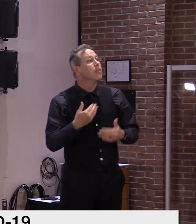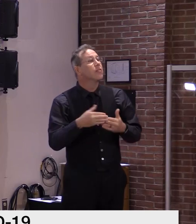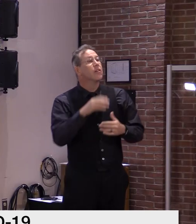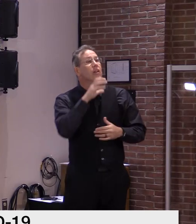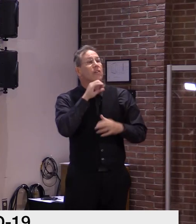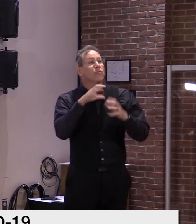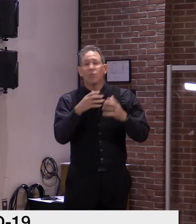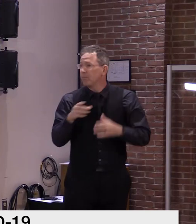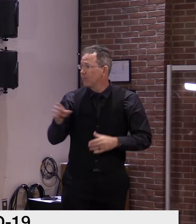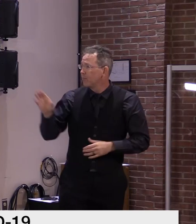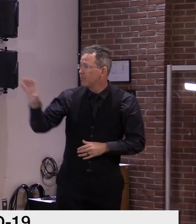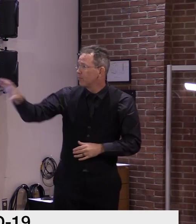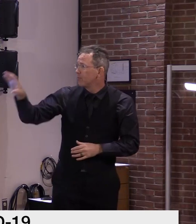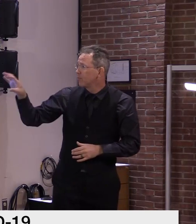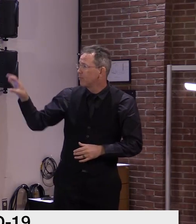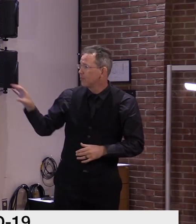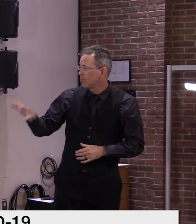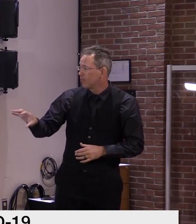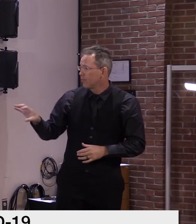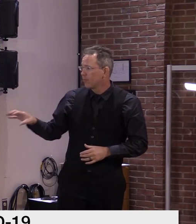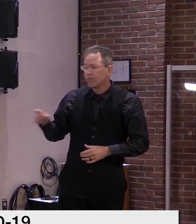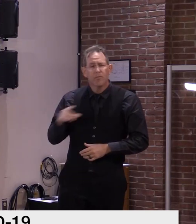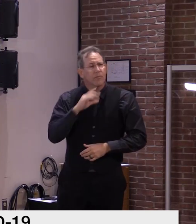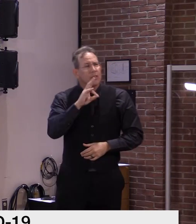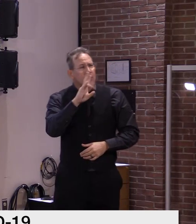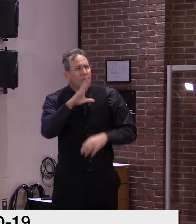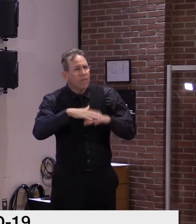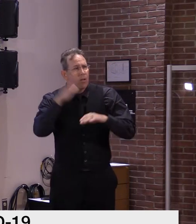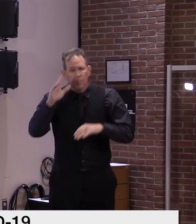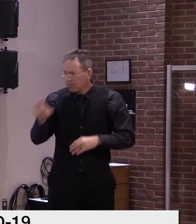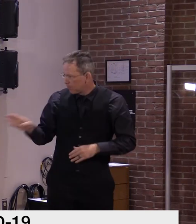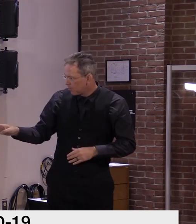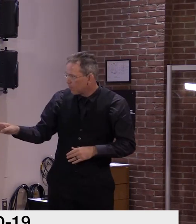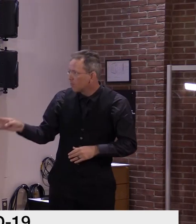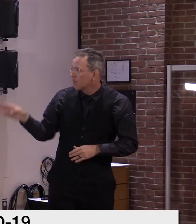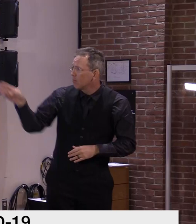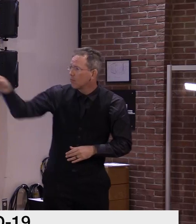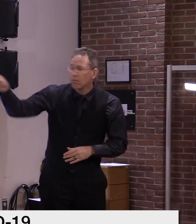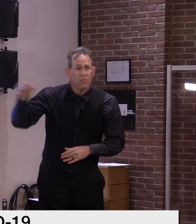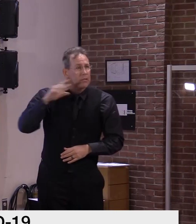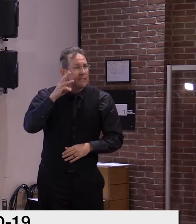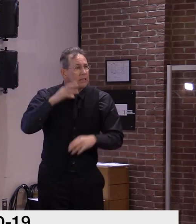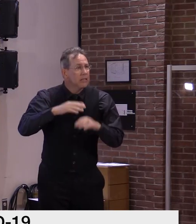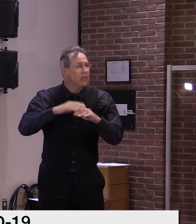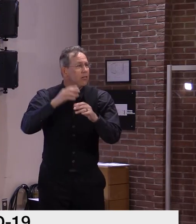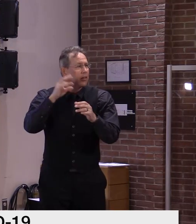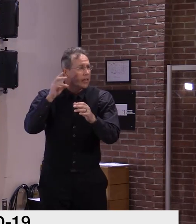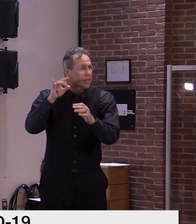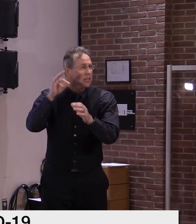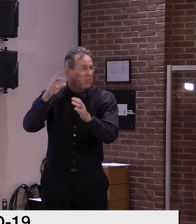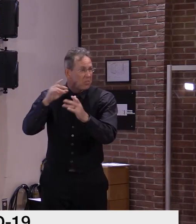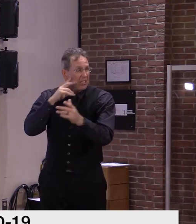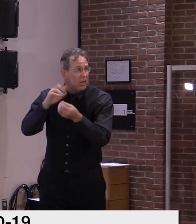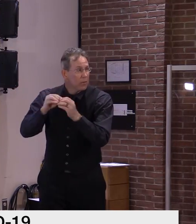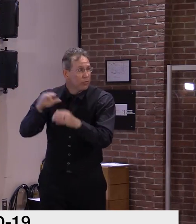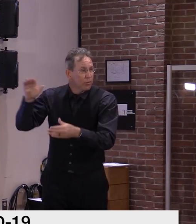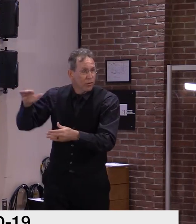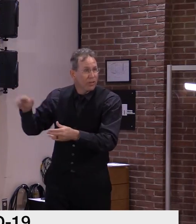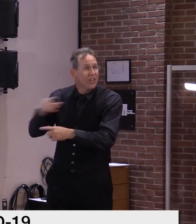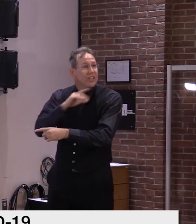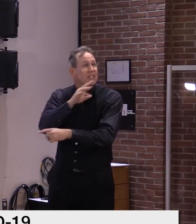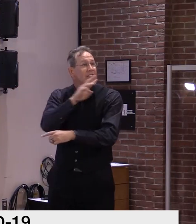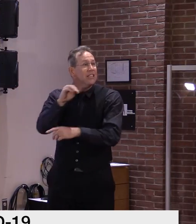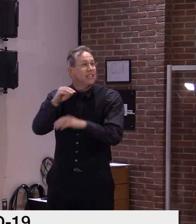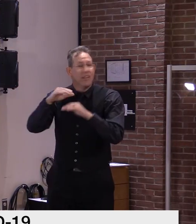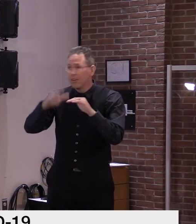steep declines in those who are under 60 years old. And people in those age bands also seeing their vaccination rates